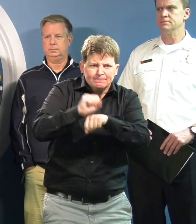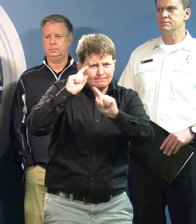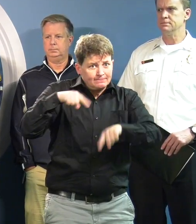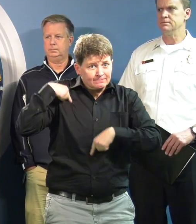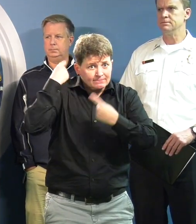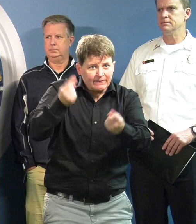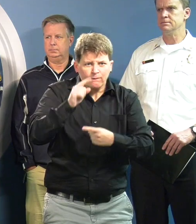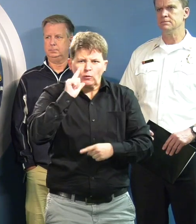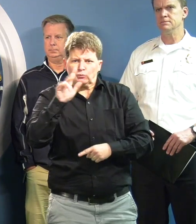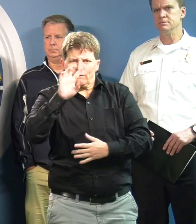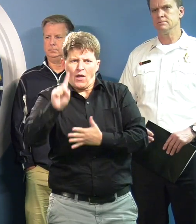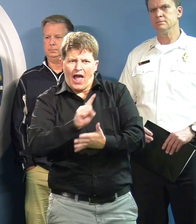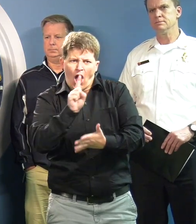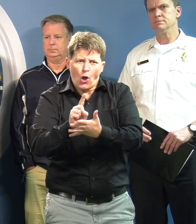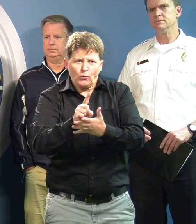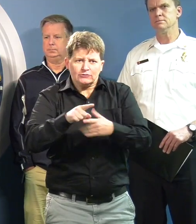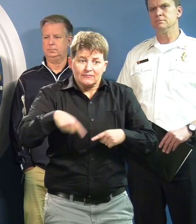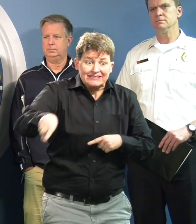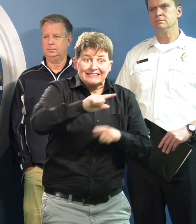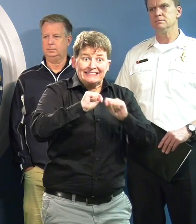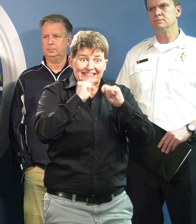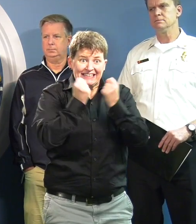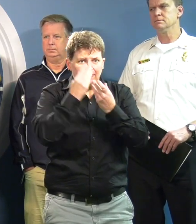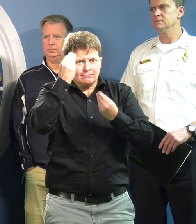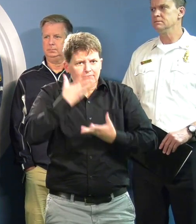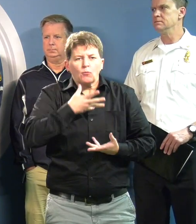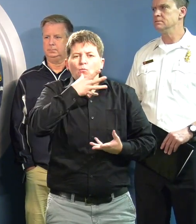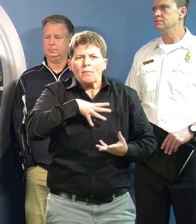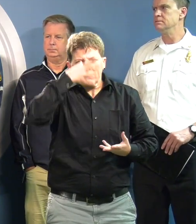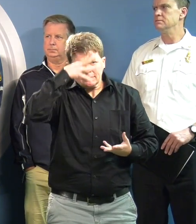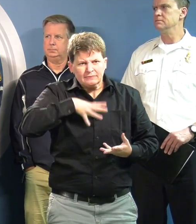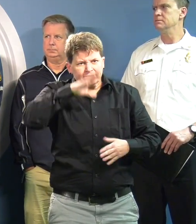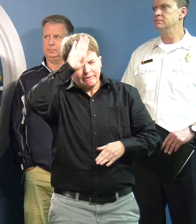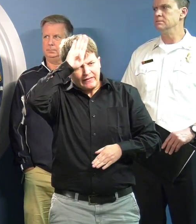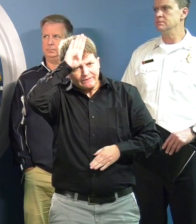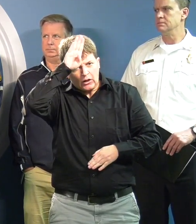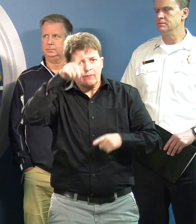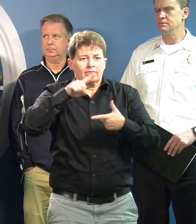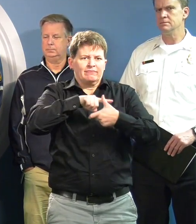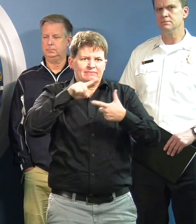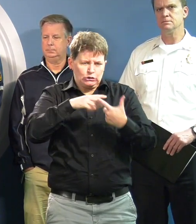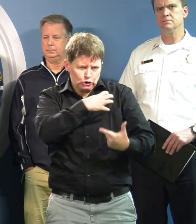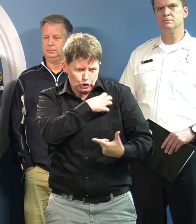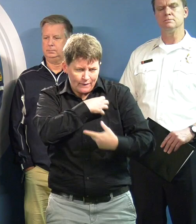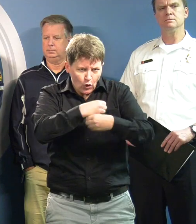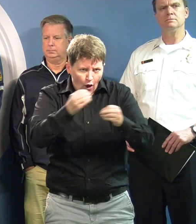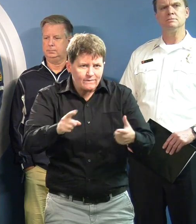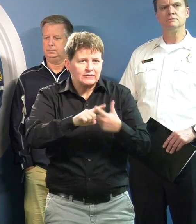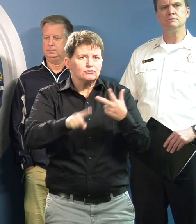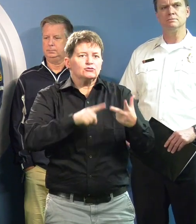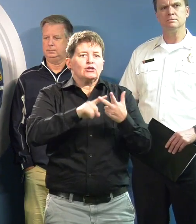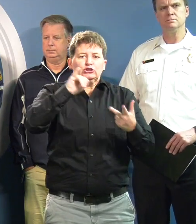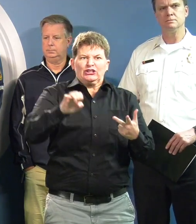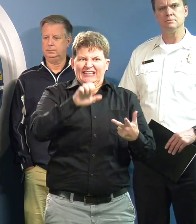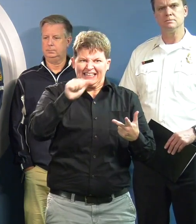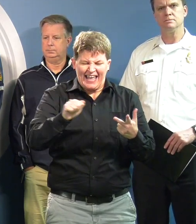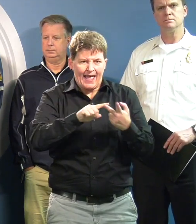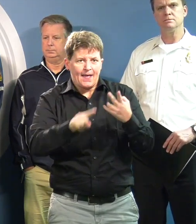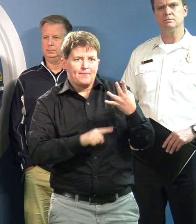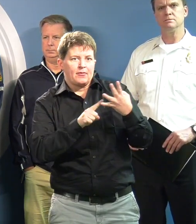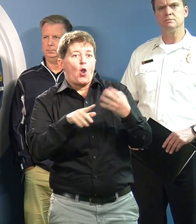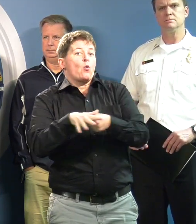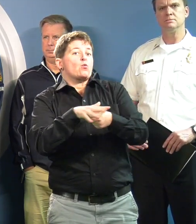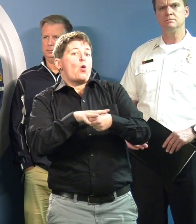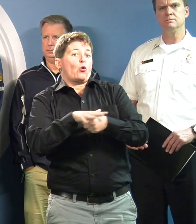made up of men and women from Jacksonville Fire Rescue, the Jacksonville Sheriff's Office, JEA, and local contractors, and are